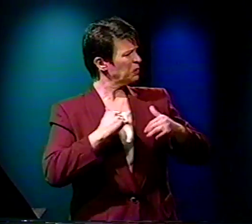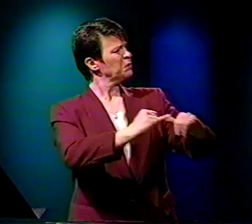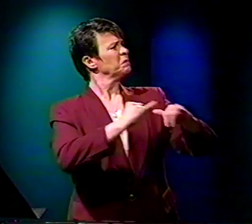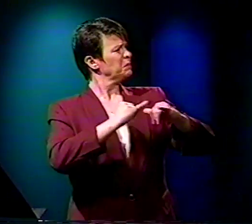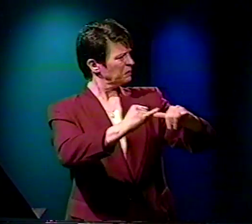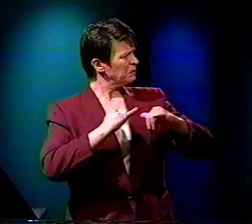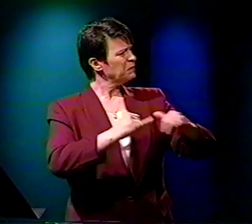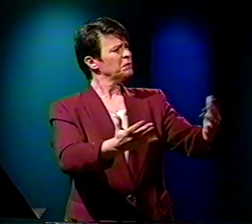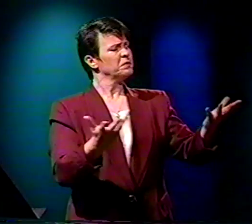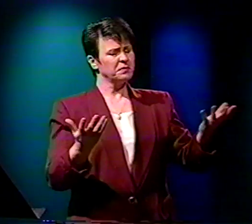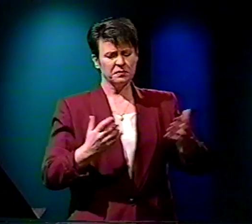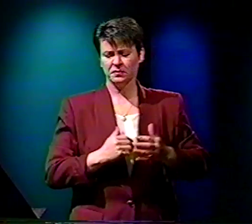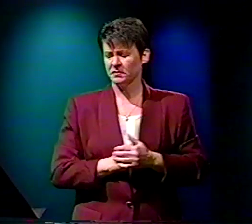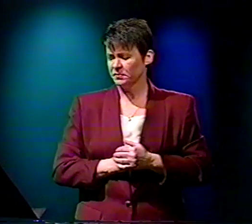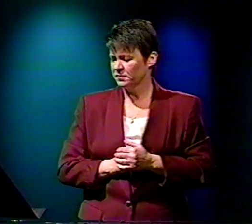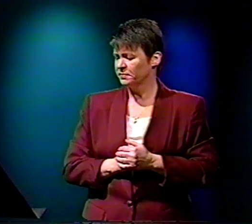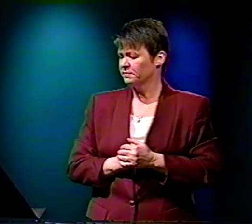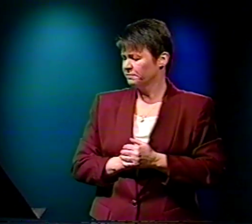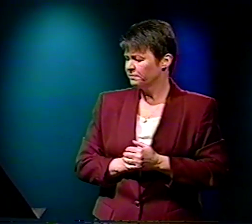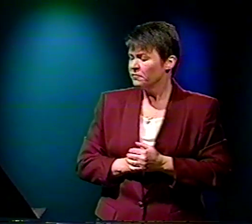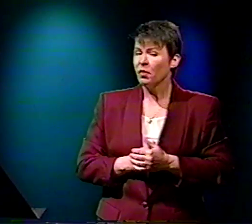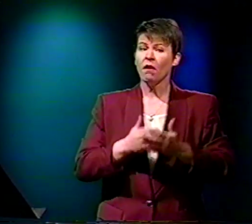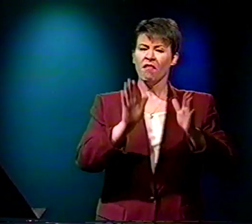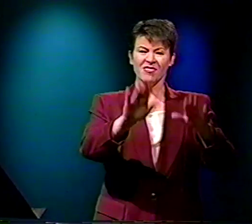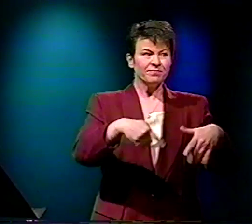that's exhausting as well. I mean, I don't see any difference.